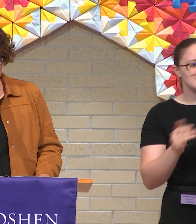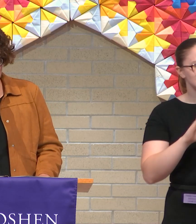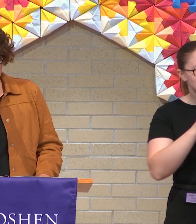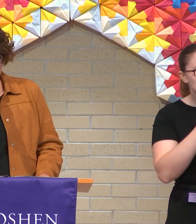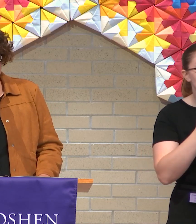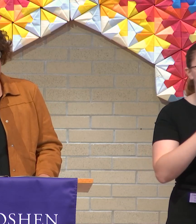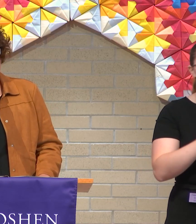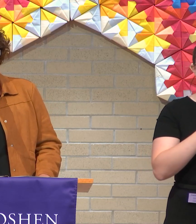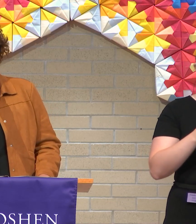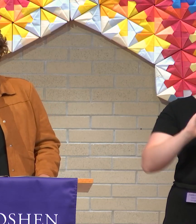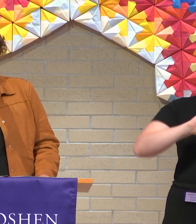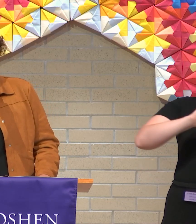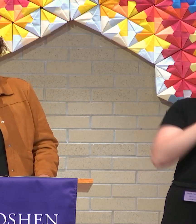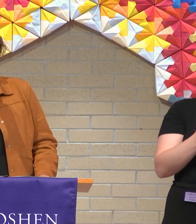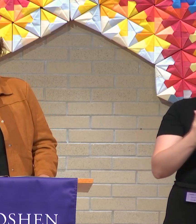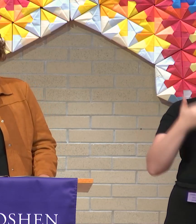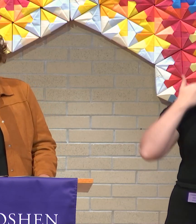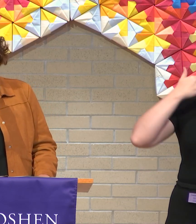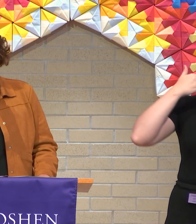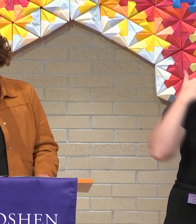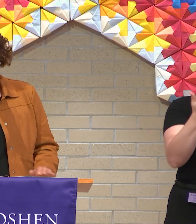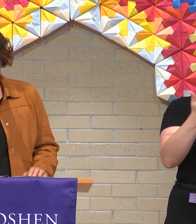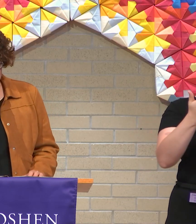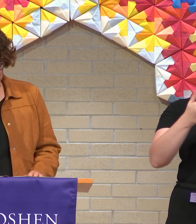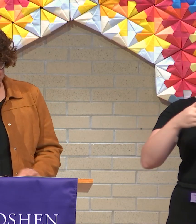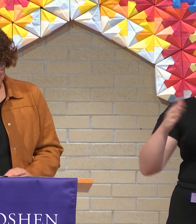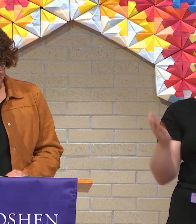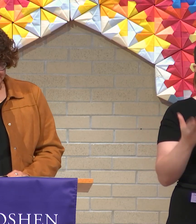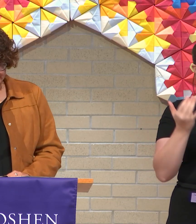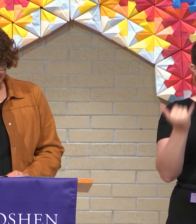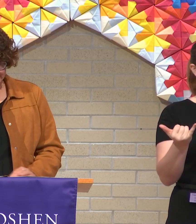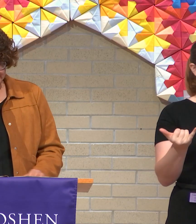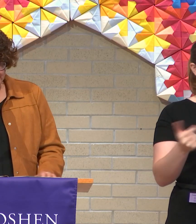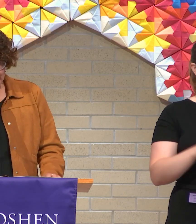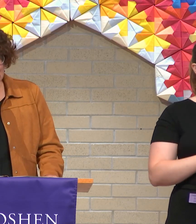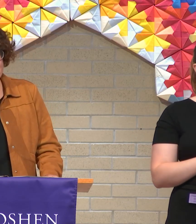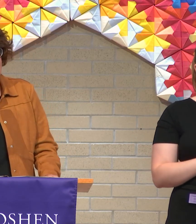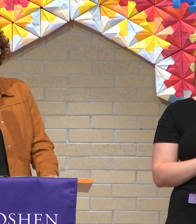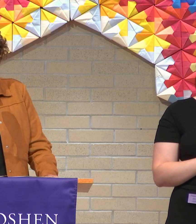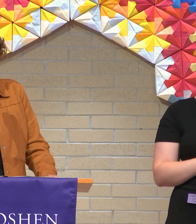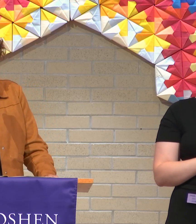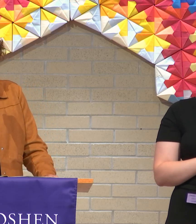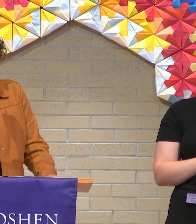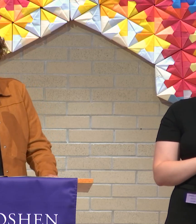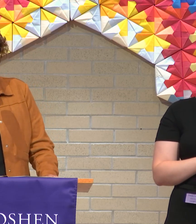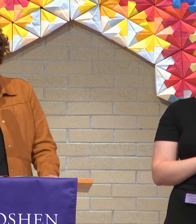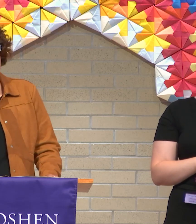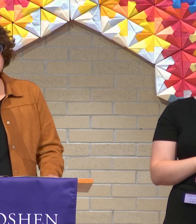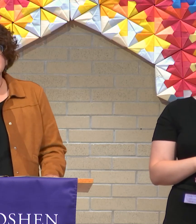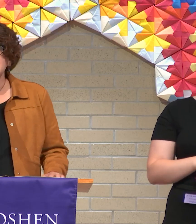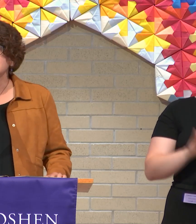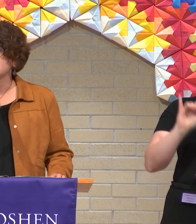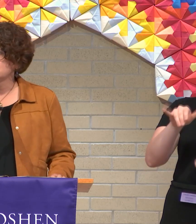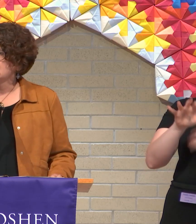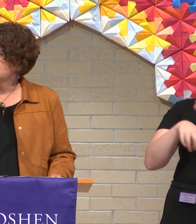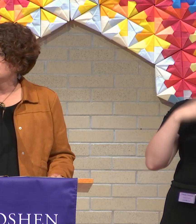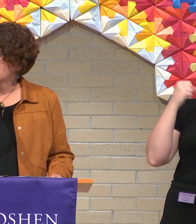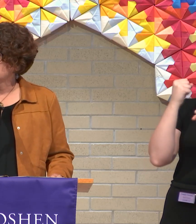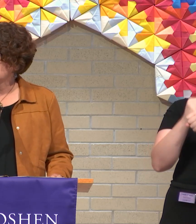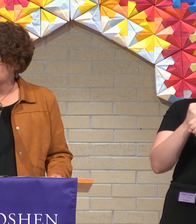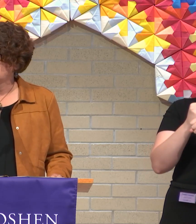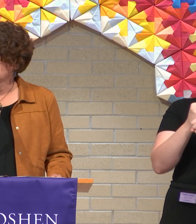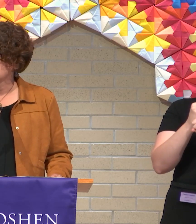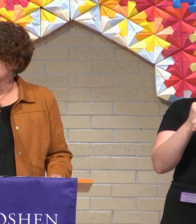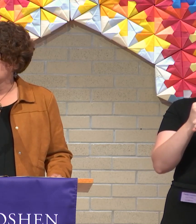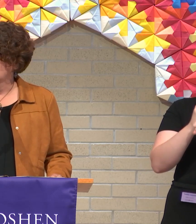community, thank you for making it to this point in your career. That year, we mostly streamed